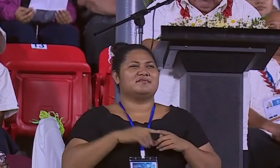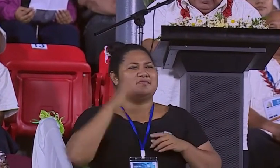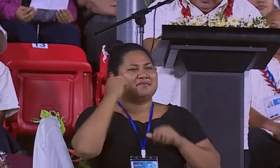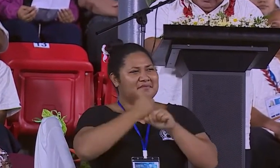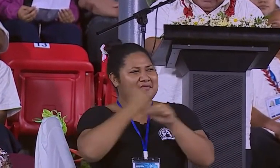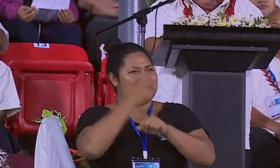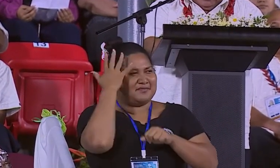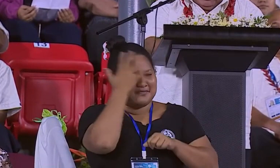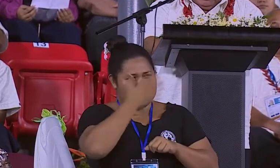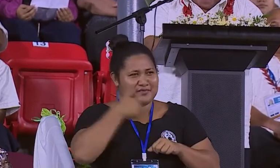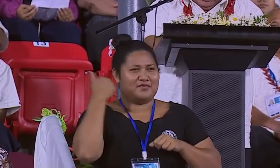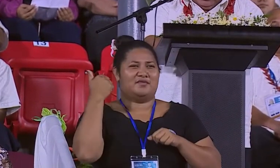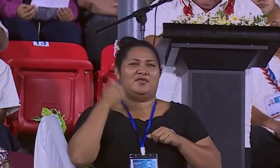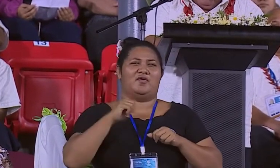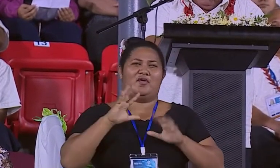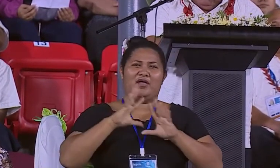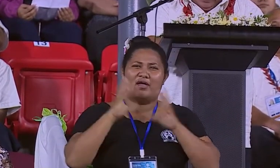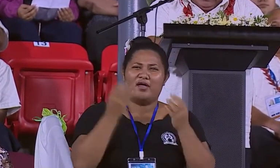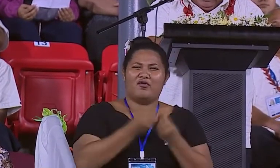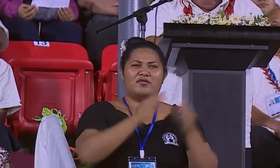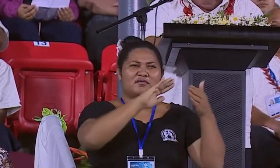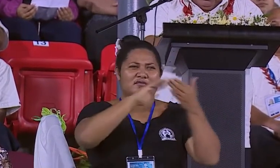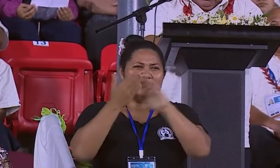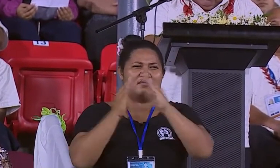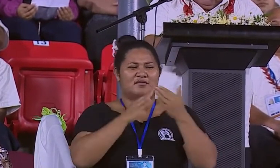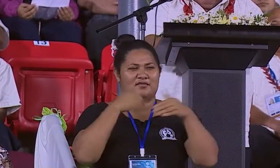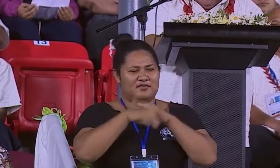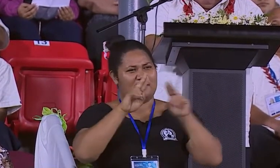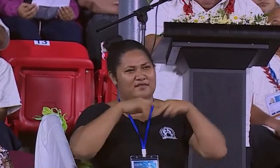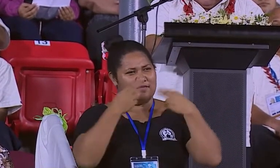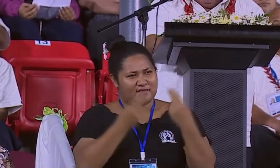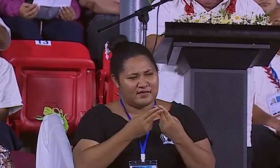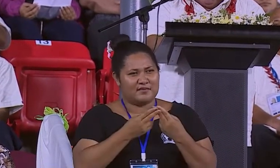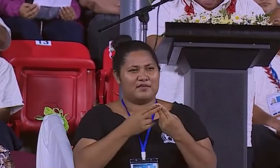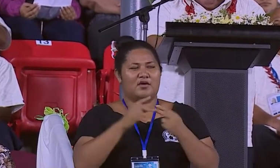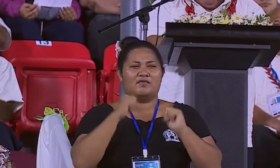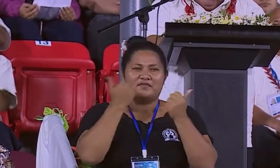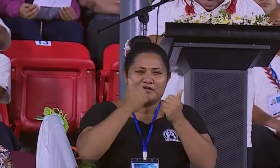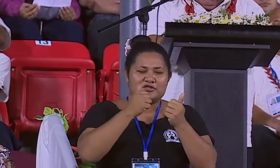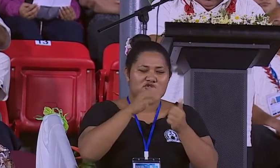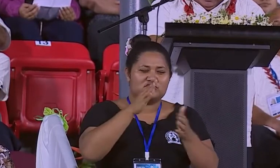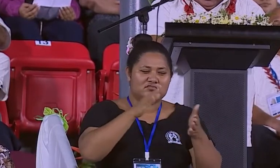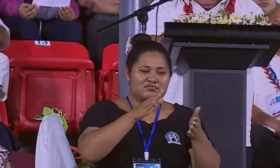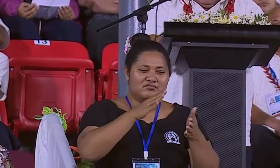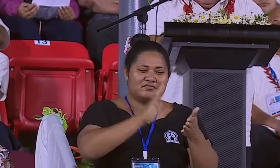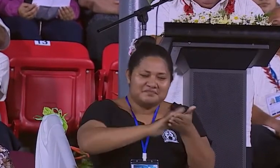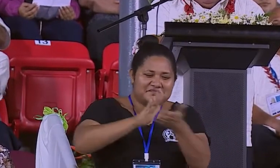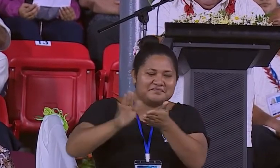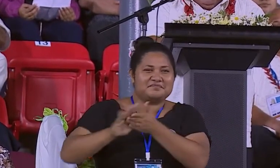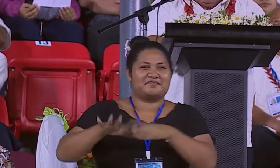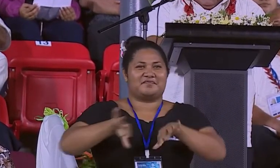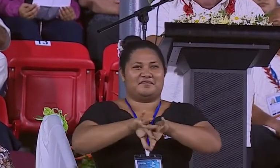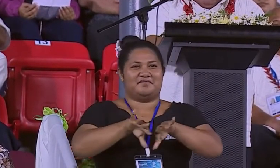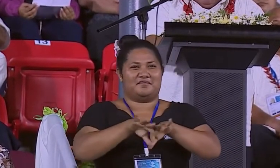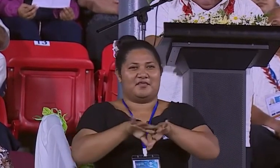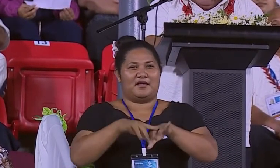mātanga o fie e atu whaalenga ma ai o nuu ma ainga. Ua wha mamale o tota. Ua